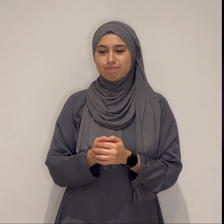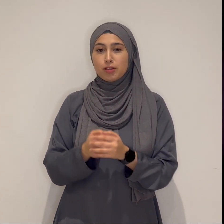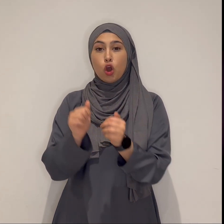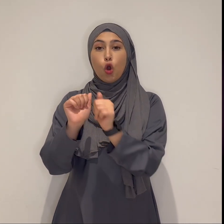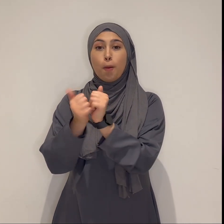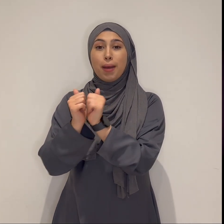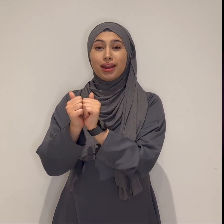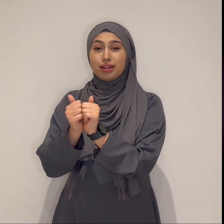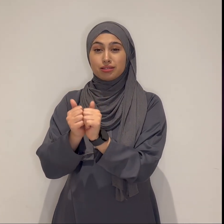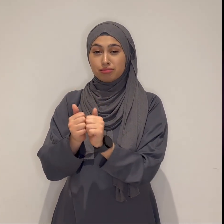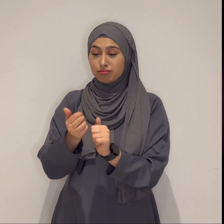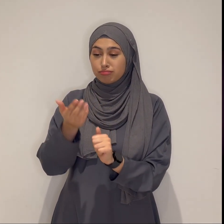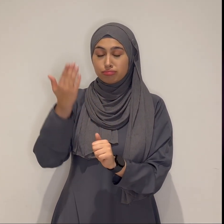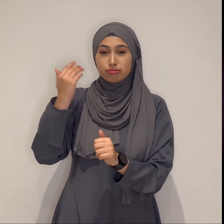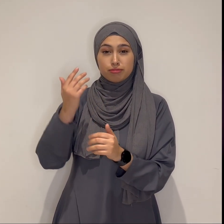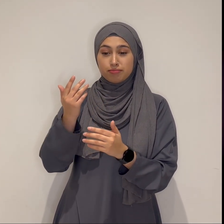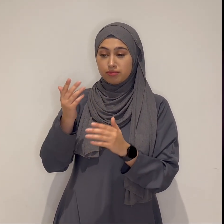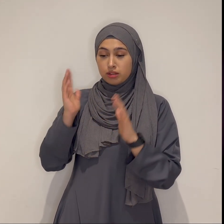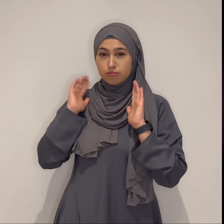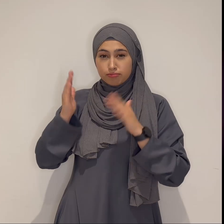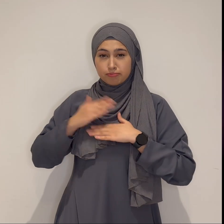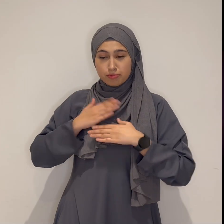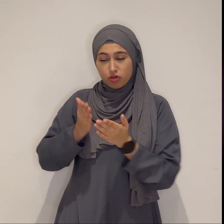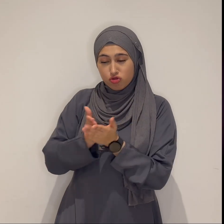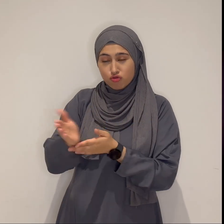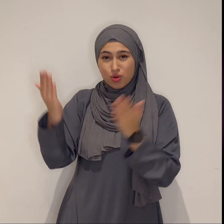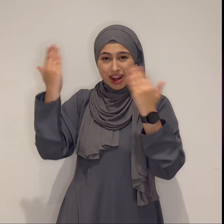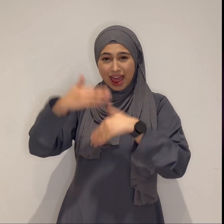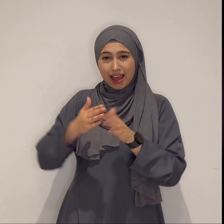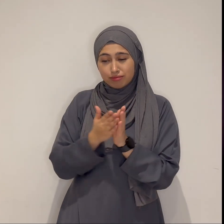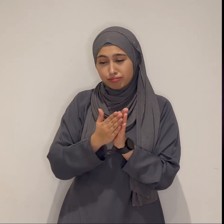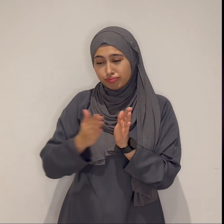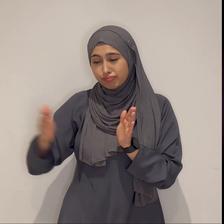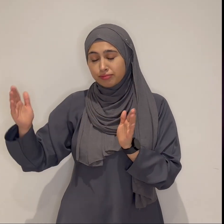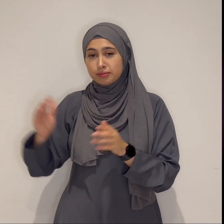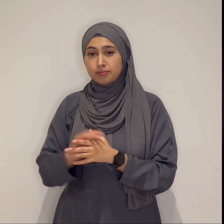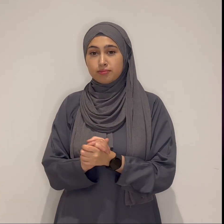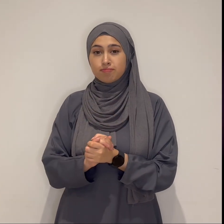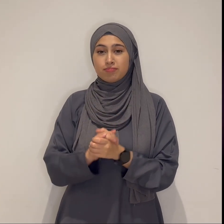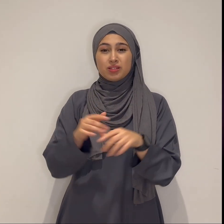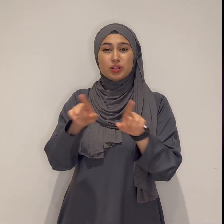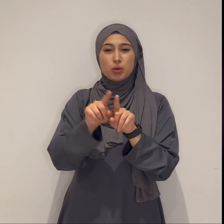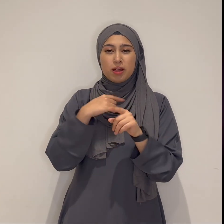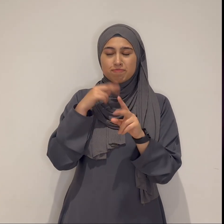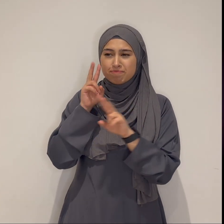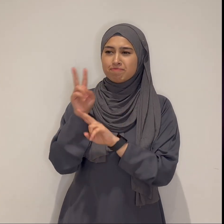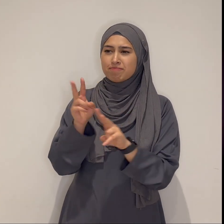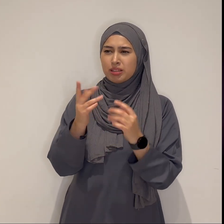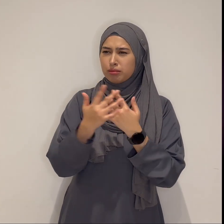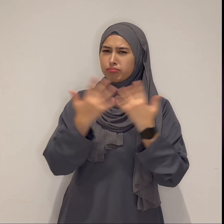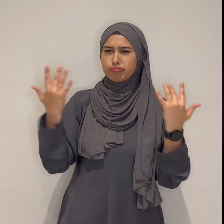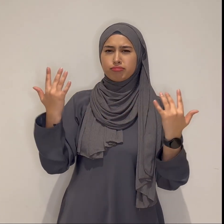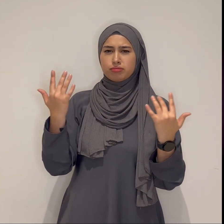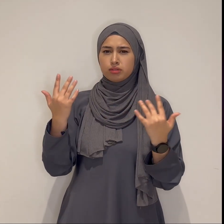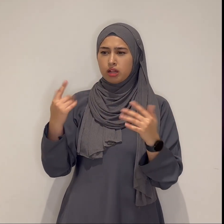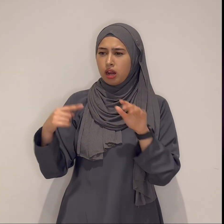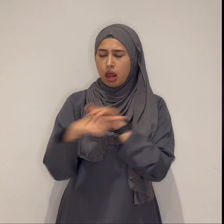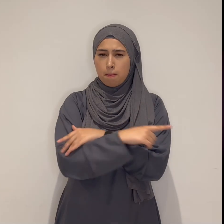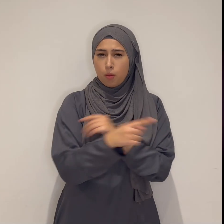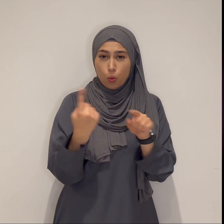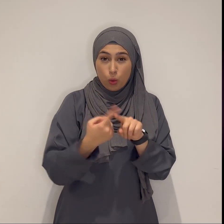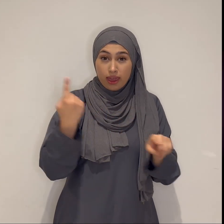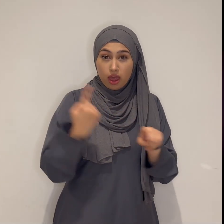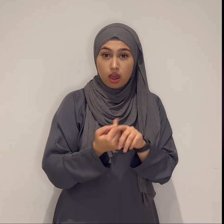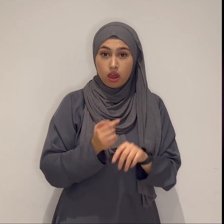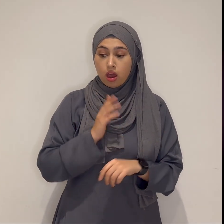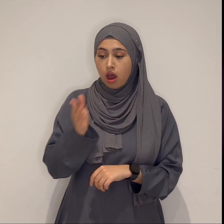first. The Sahaba radiallahu anhum used to perform long qiyam. And one of the things that we find also, my brothers in Islam, that many people,